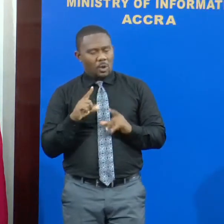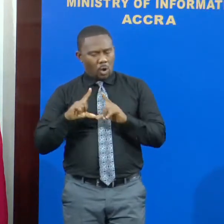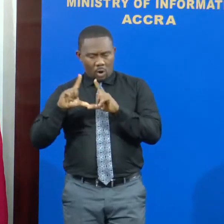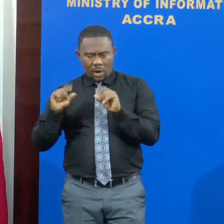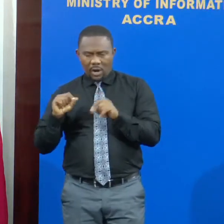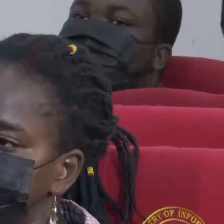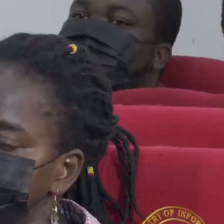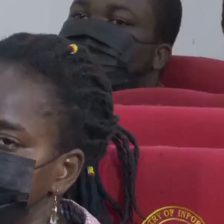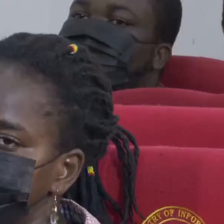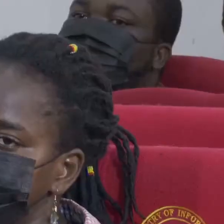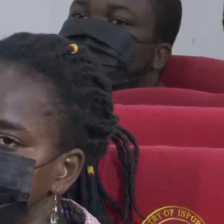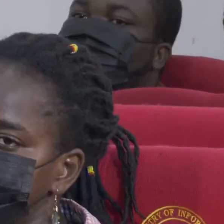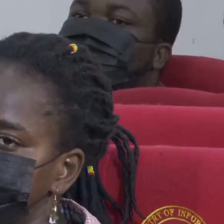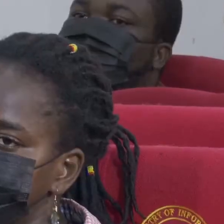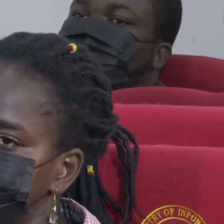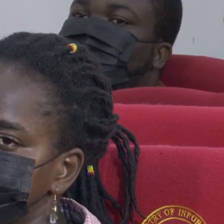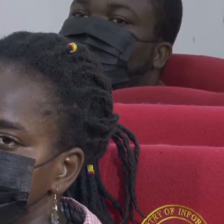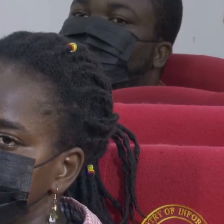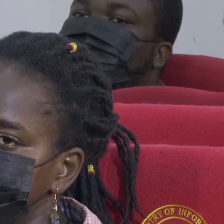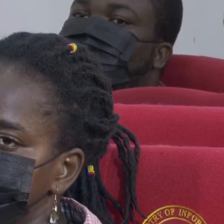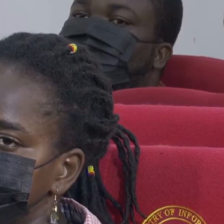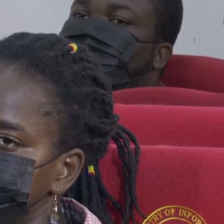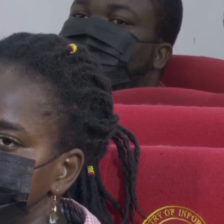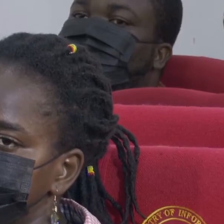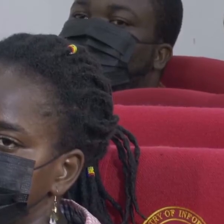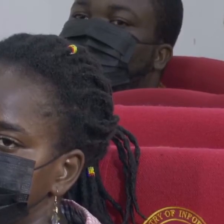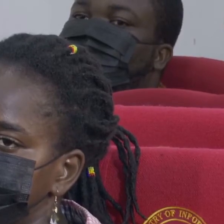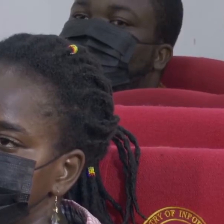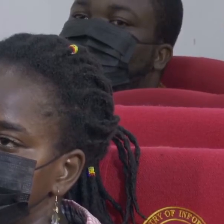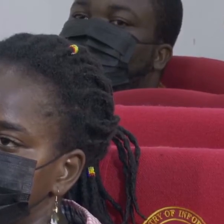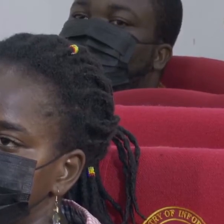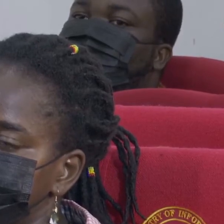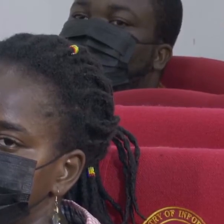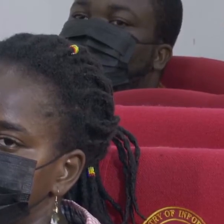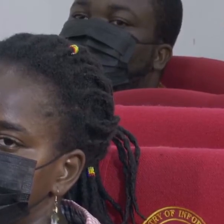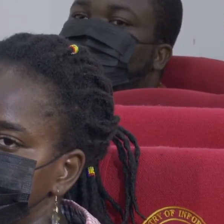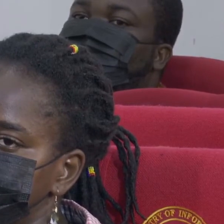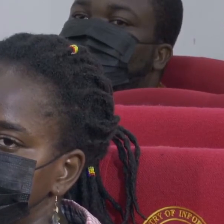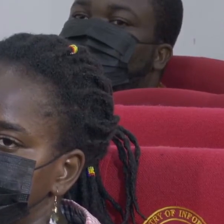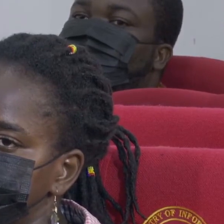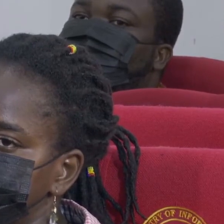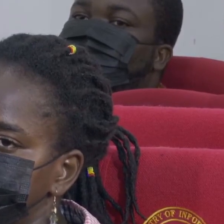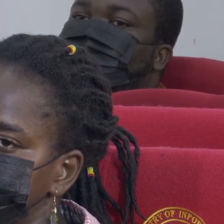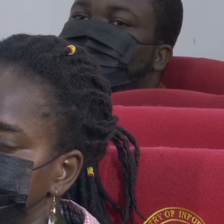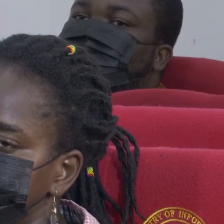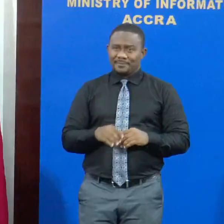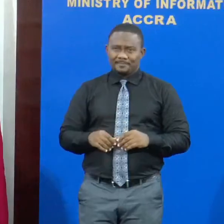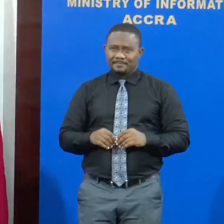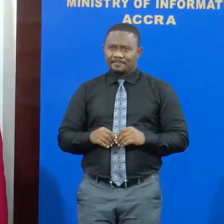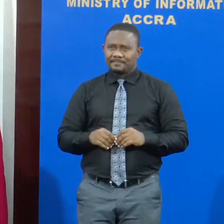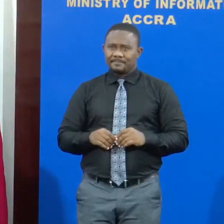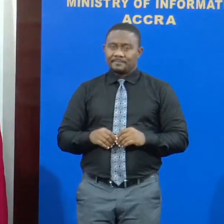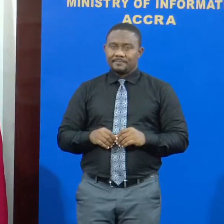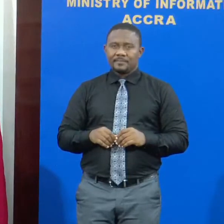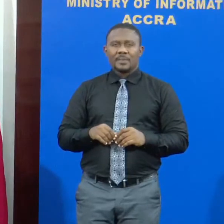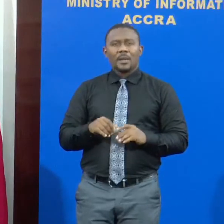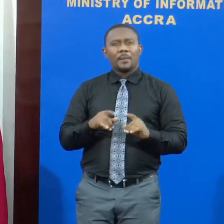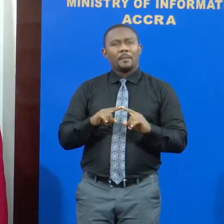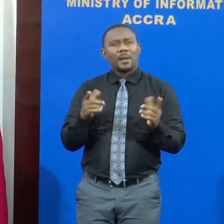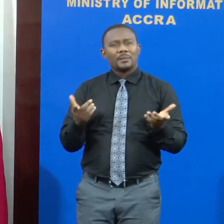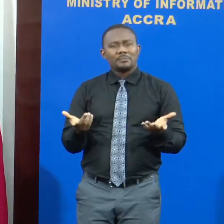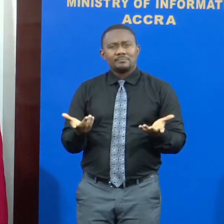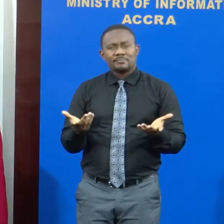go and come. That abominable go-come syndrome. We've been particularly worried about that, but it arises from a